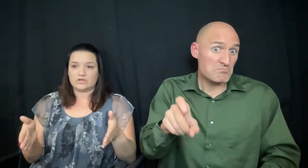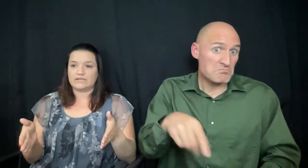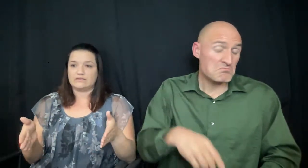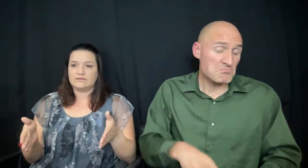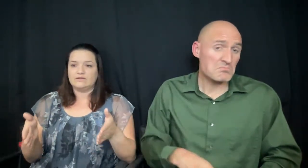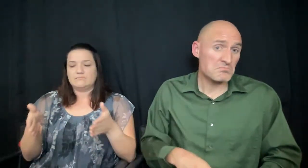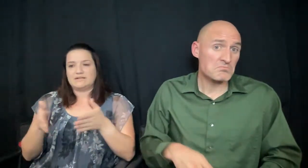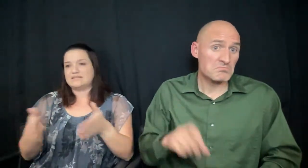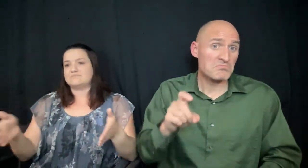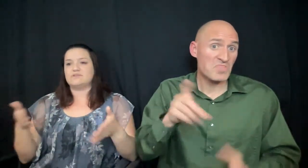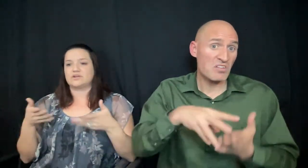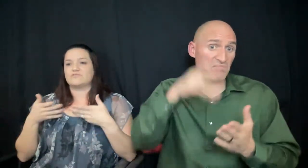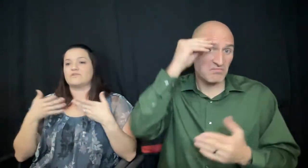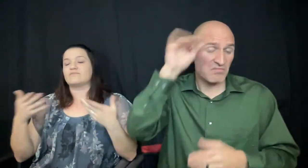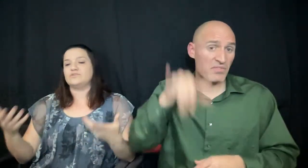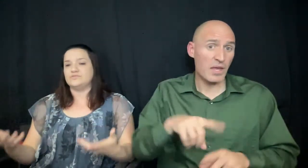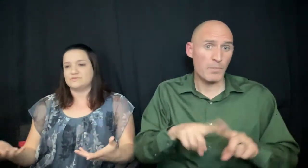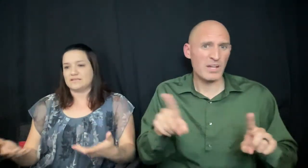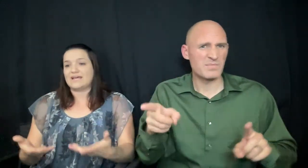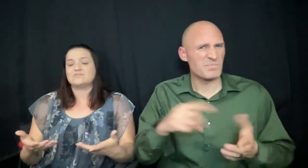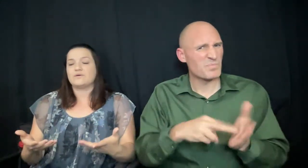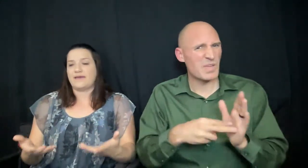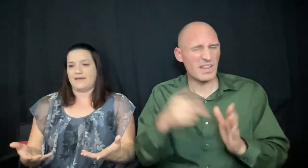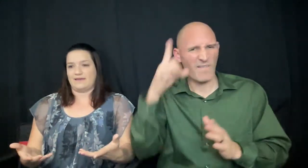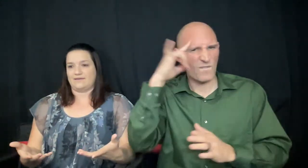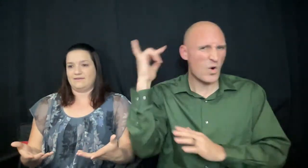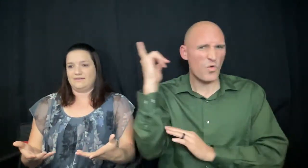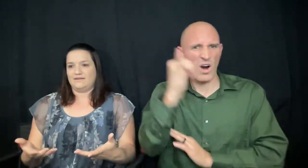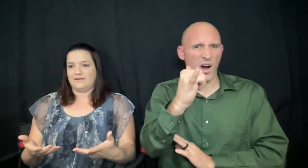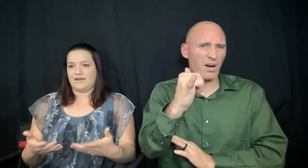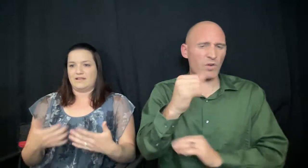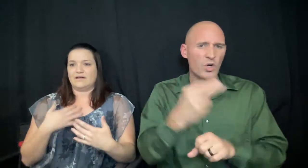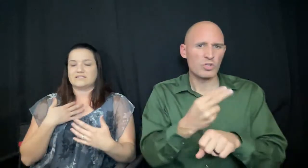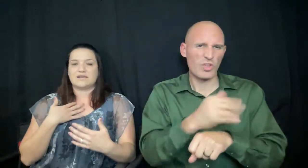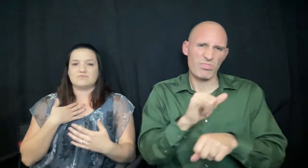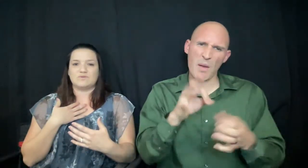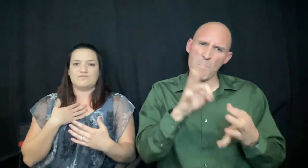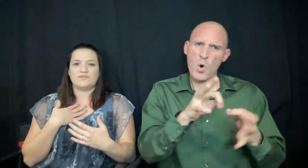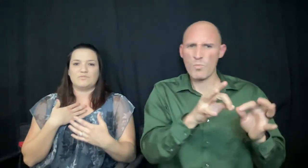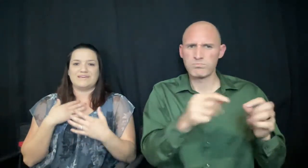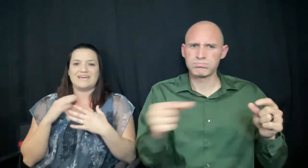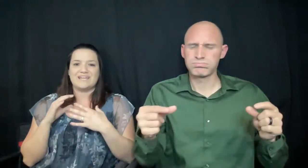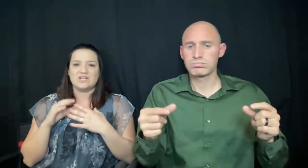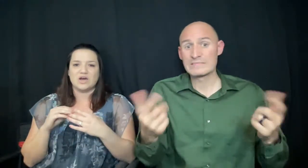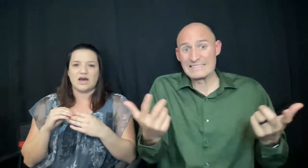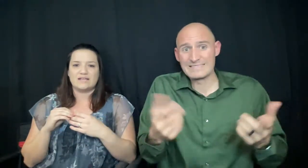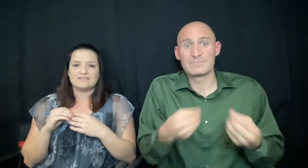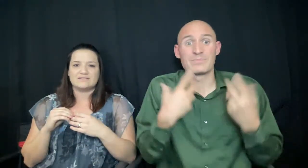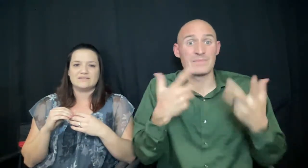learn it, but it doesn't mean you're going to forever use it, and that's okay. And a lot of times we feel we cannot